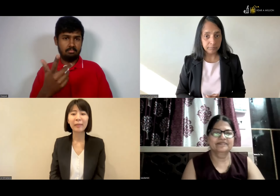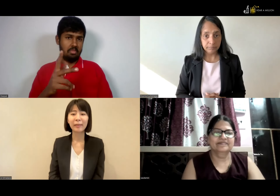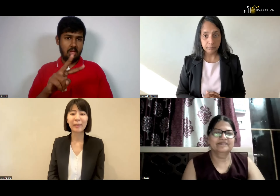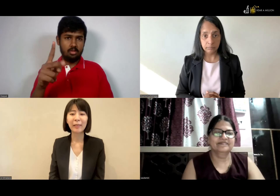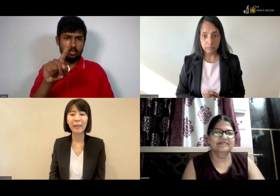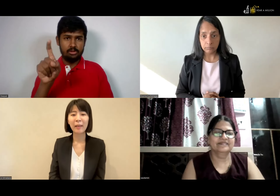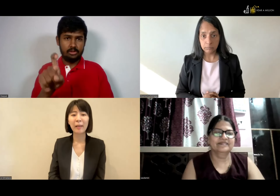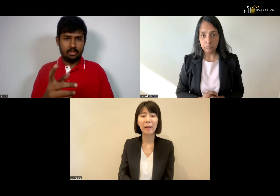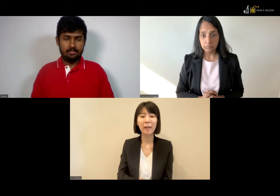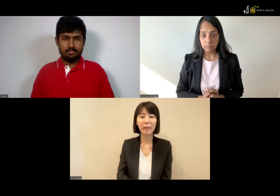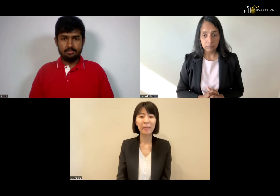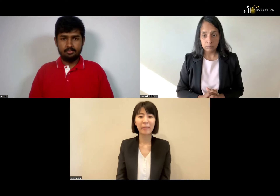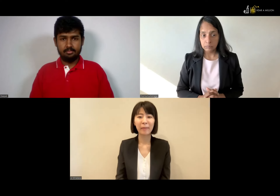question?